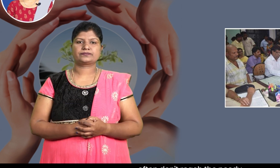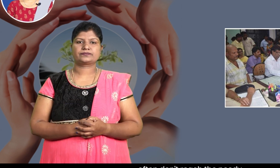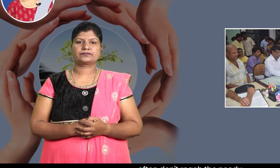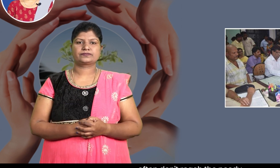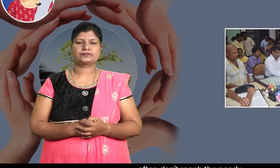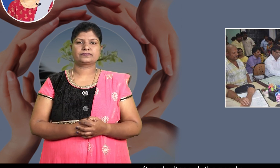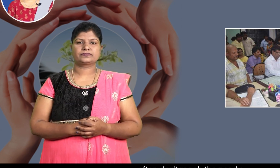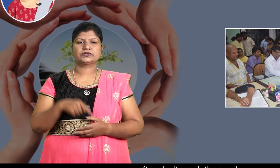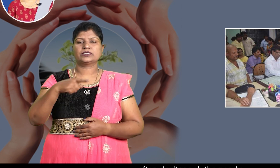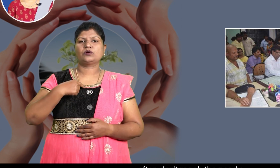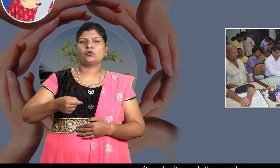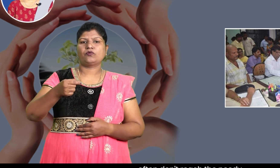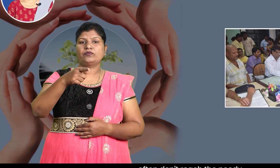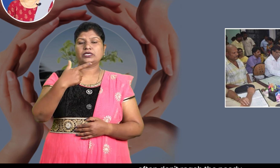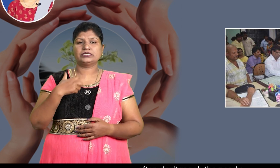often don't reach the needy